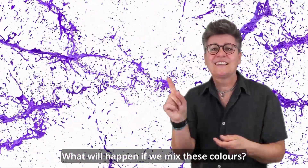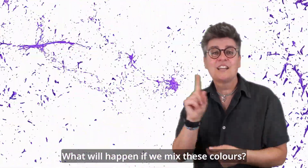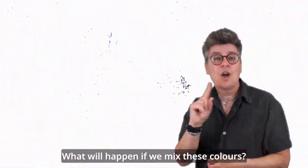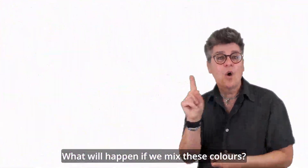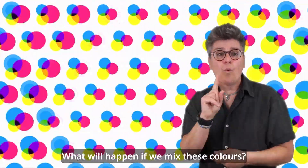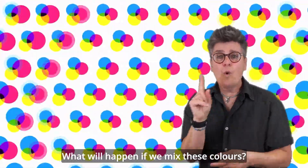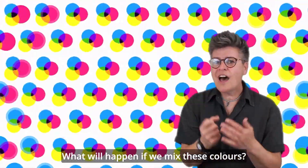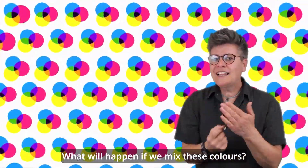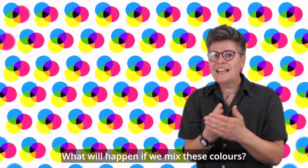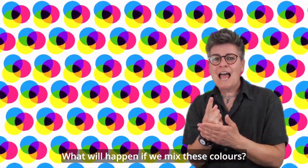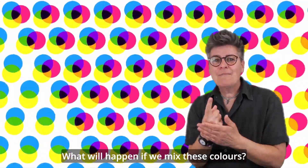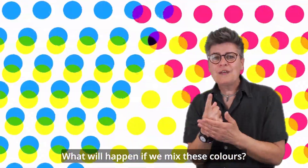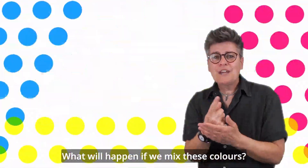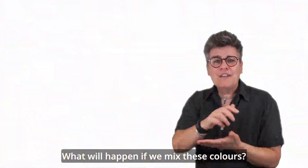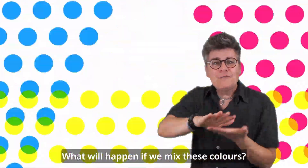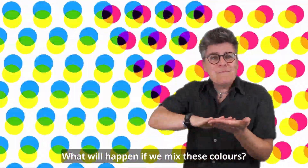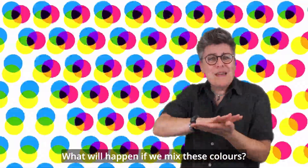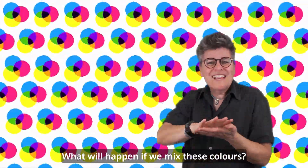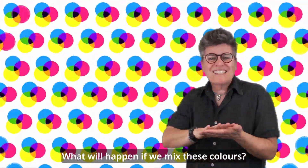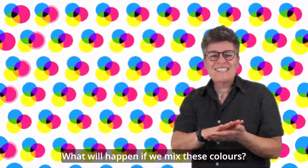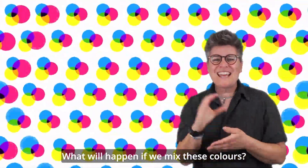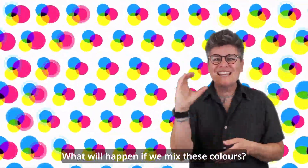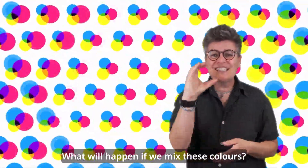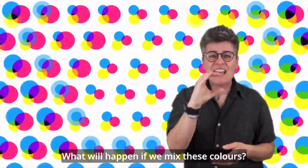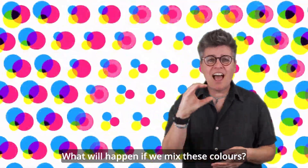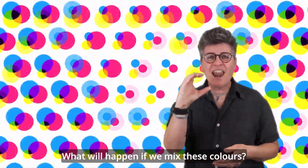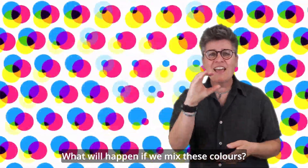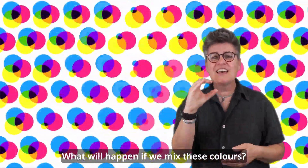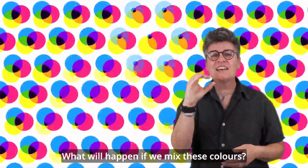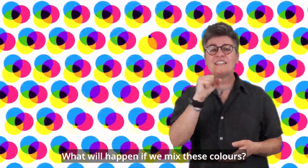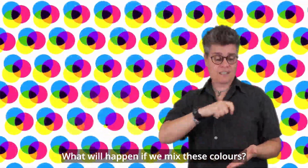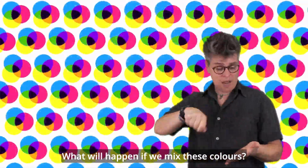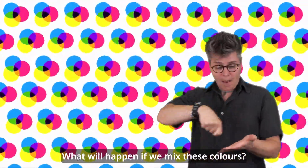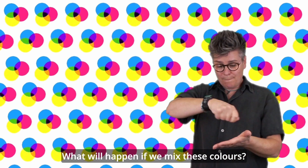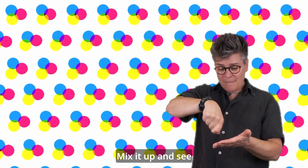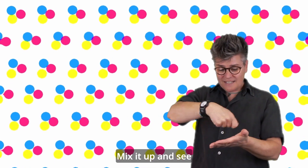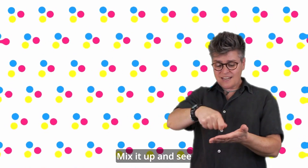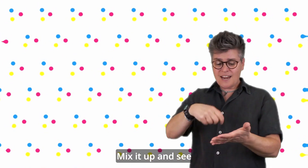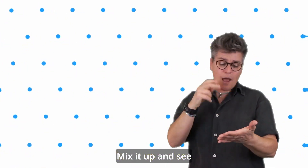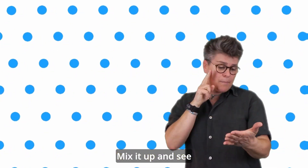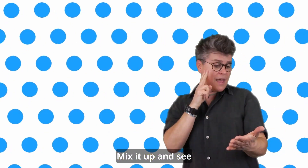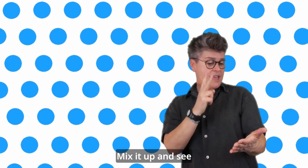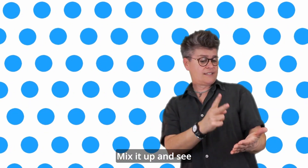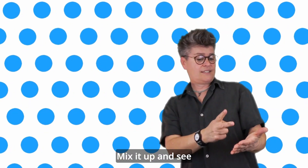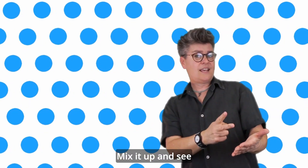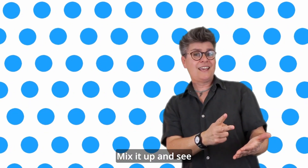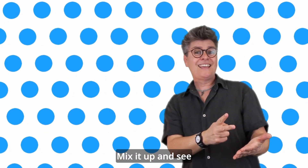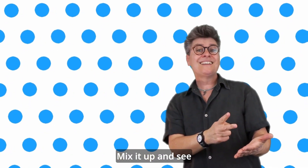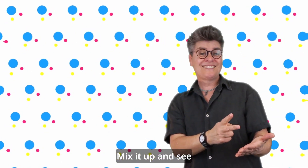see. What'll happen if we mix these colors? Mix it up and